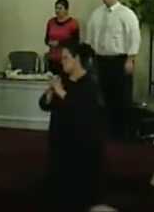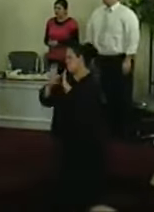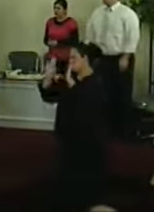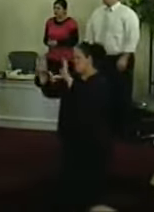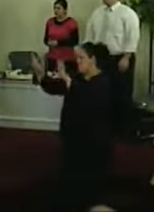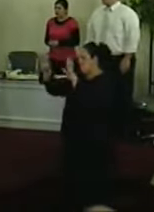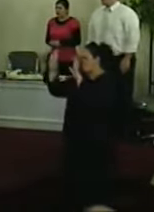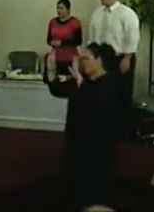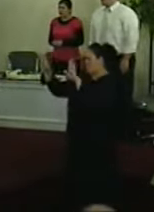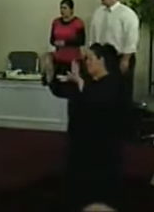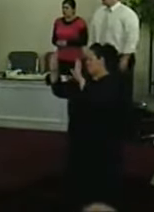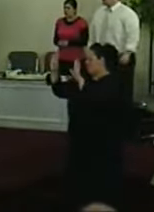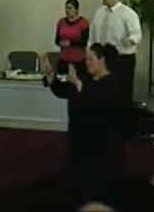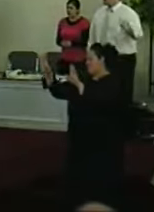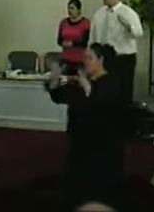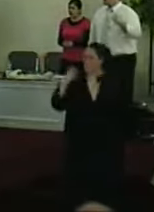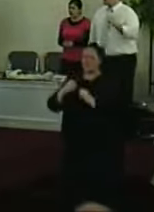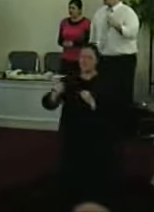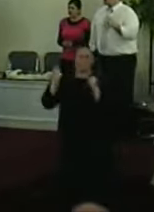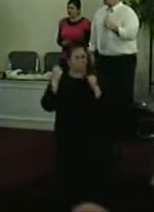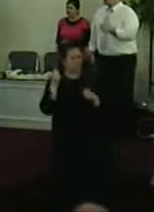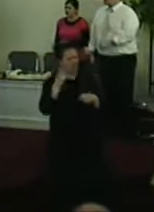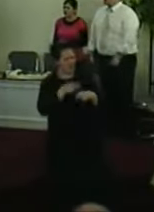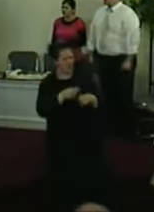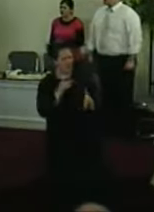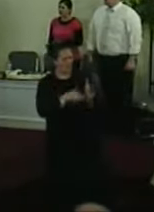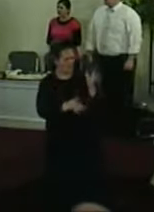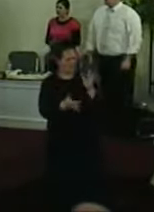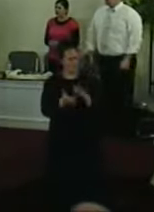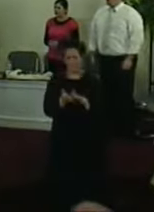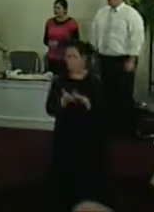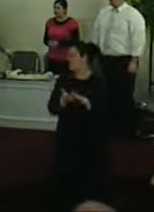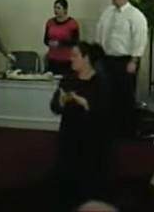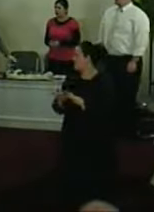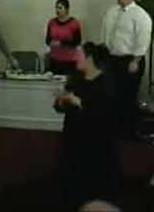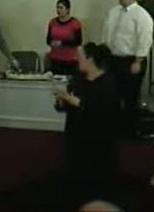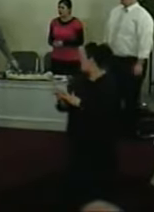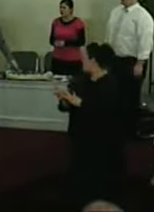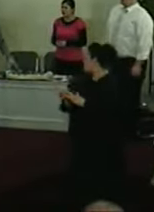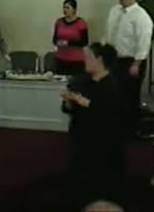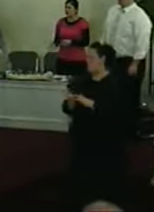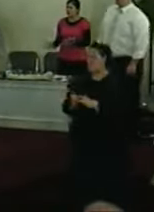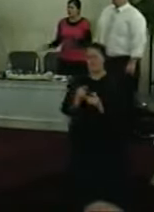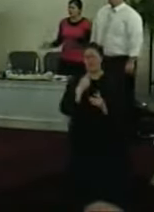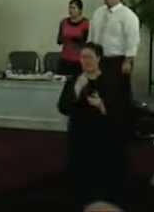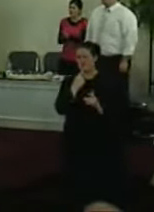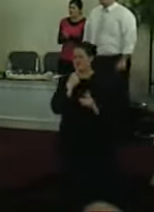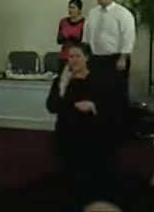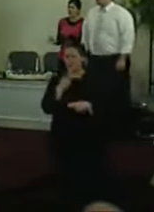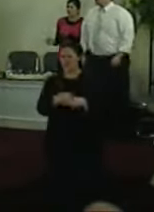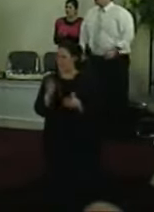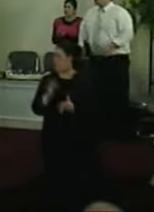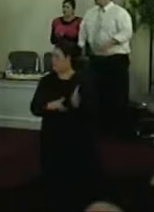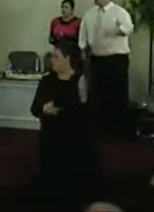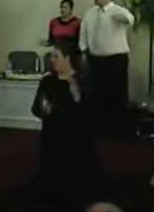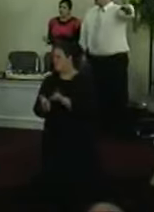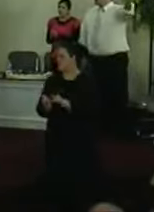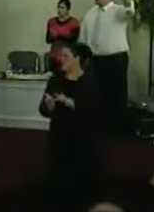such power in the name of Jesus. Come on, somebody keep uttering that name, Jesus.